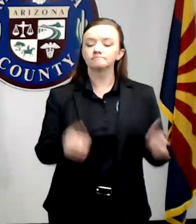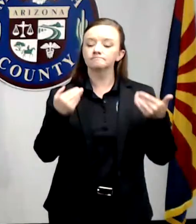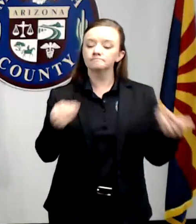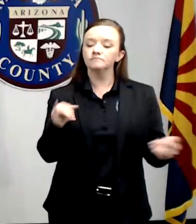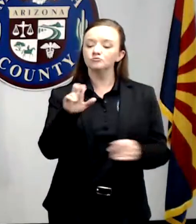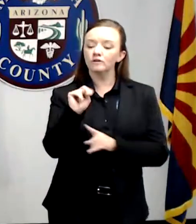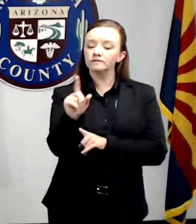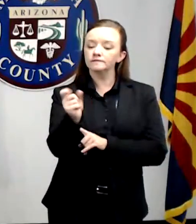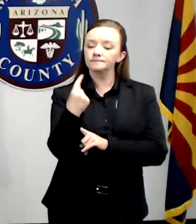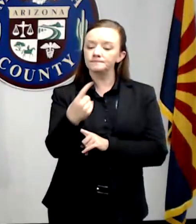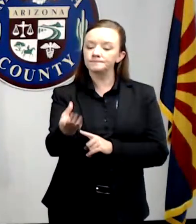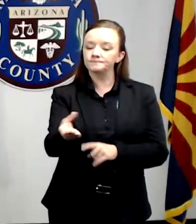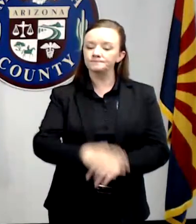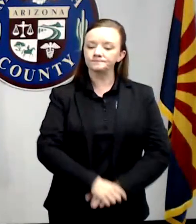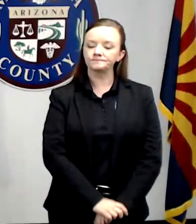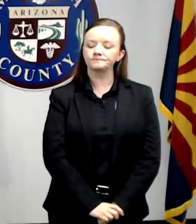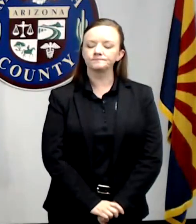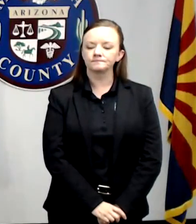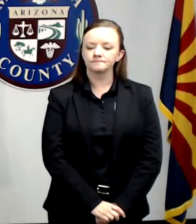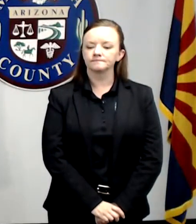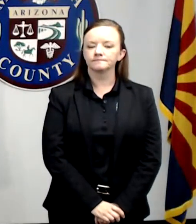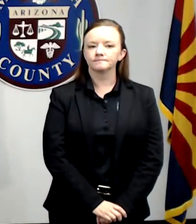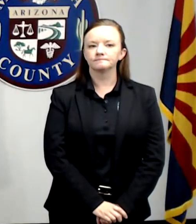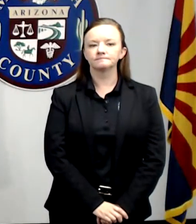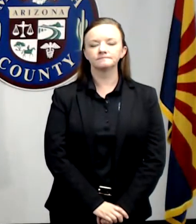Justin, you want to go ahead with your question?